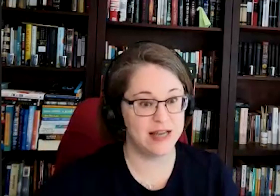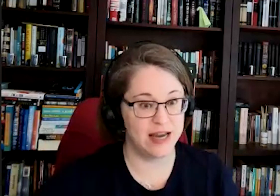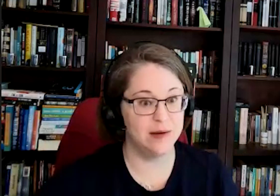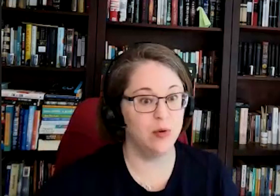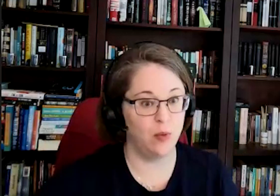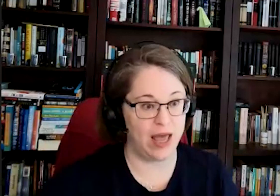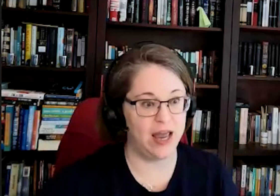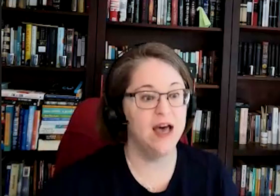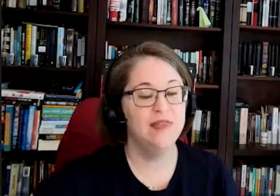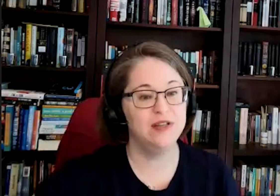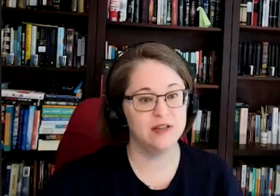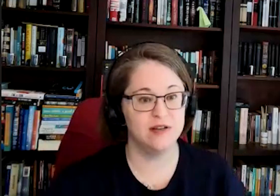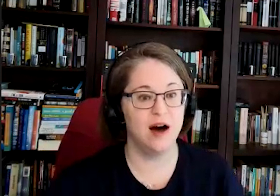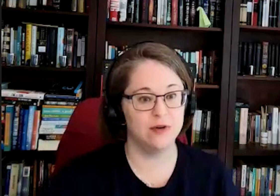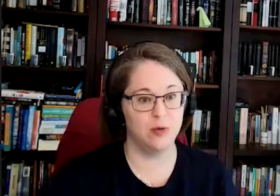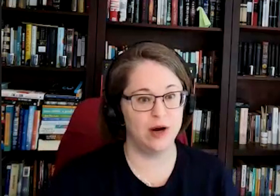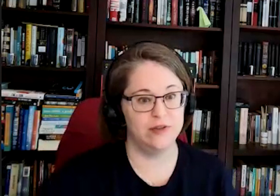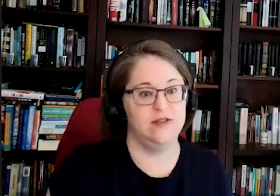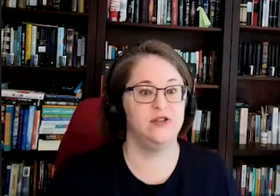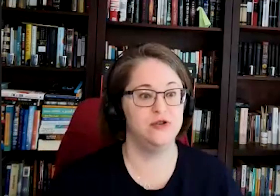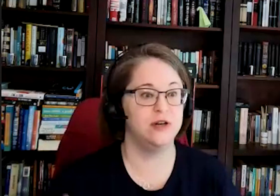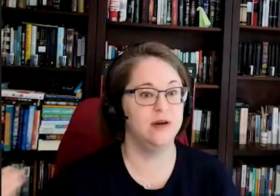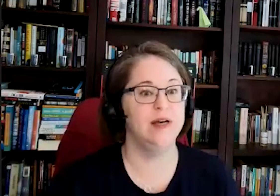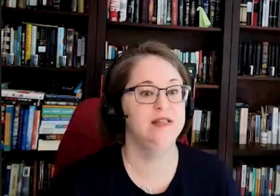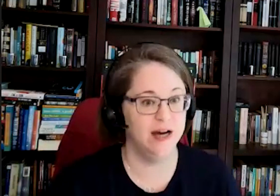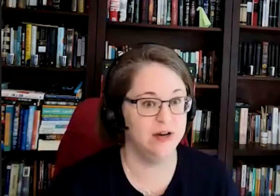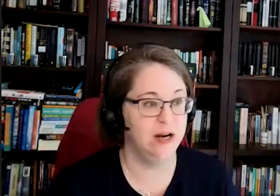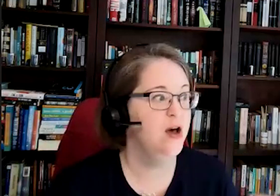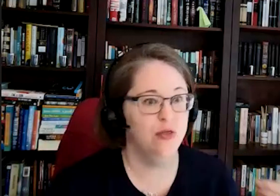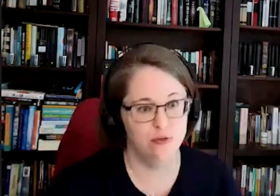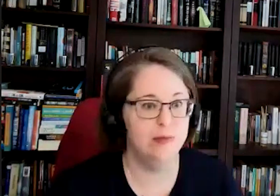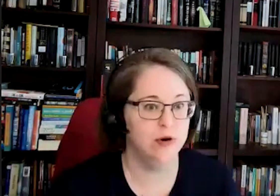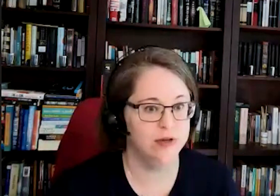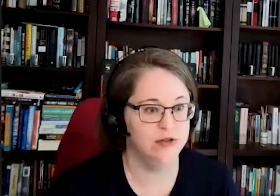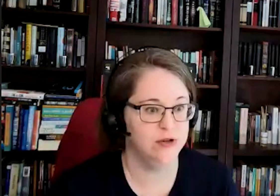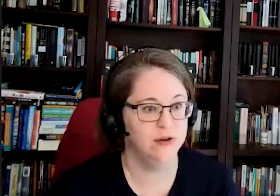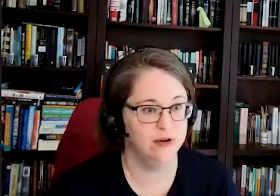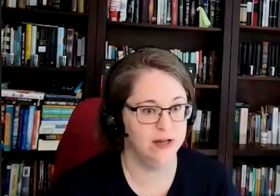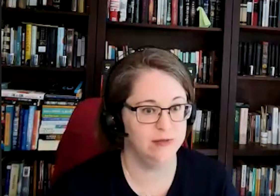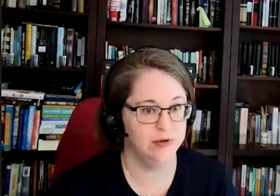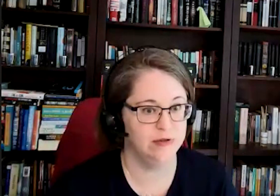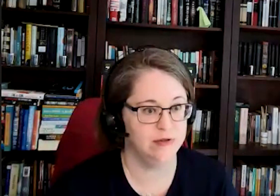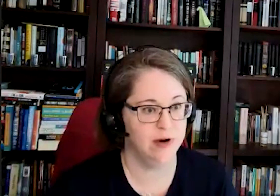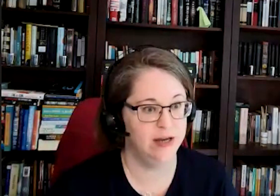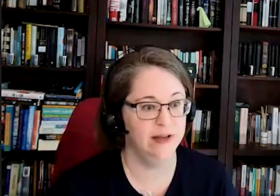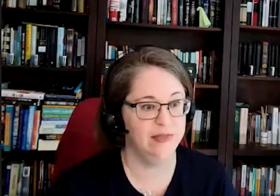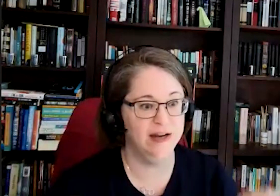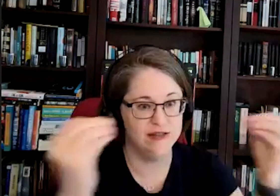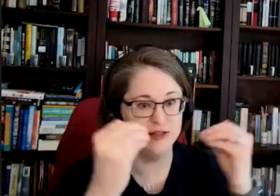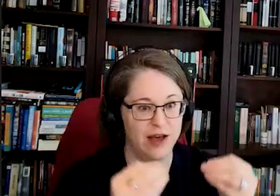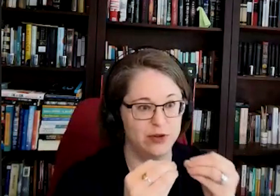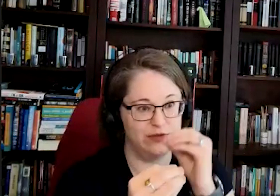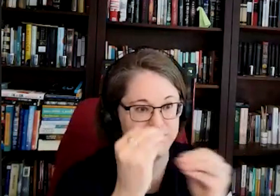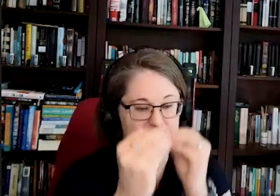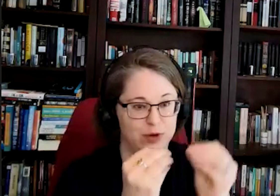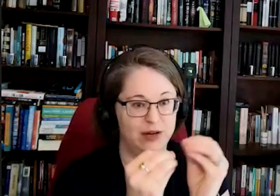a sustainable way that does not require the institution to commit to hiring 3 more research contract experts, right? Like, that